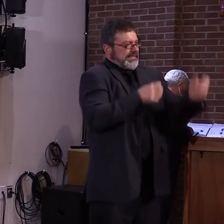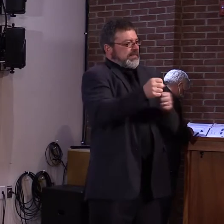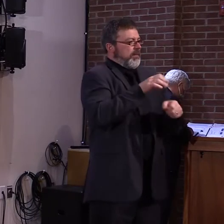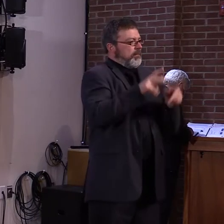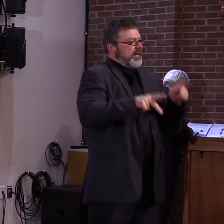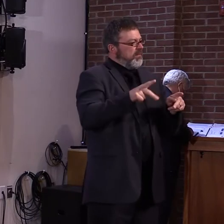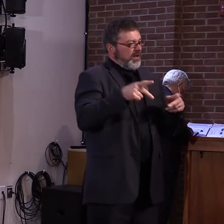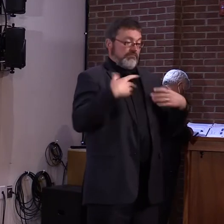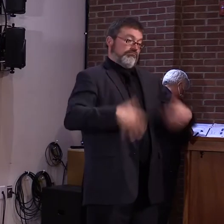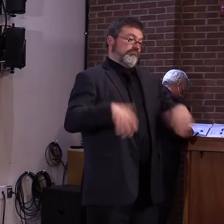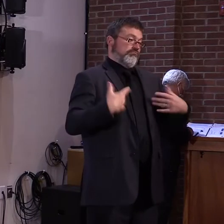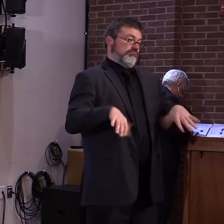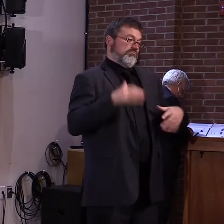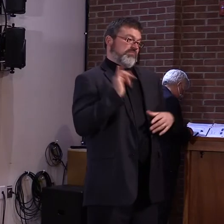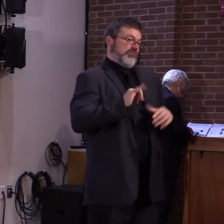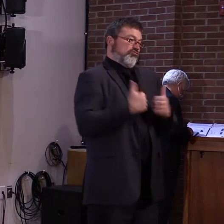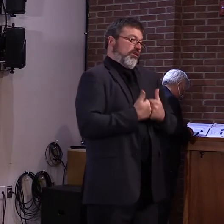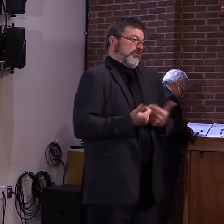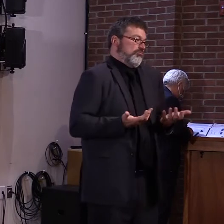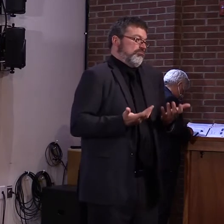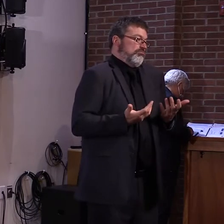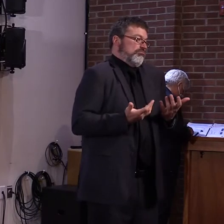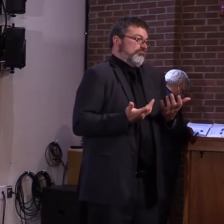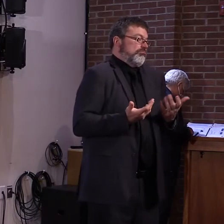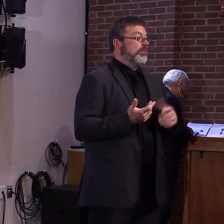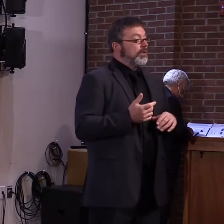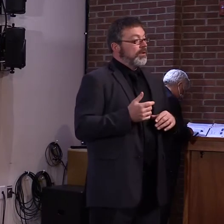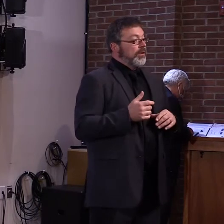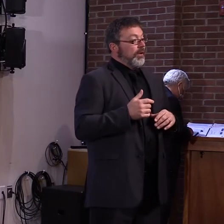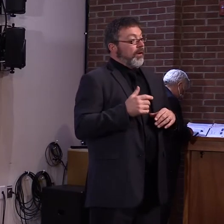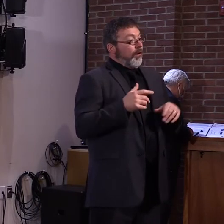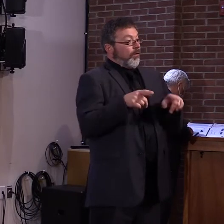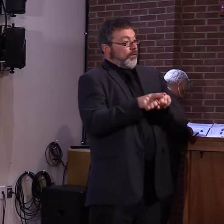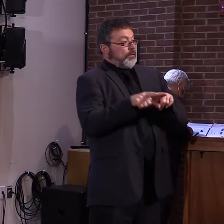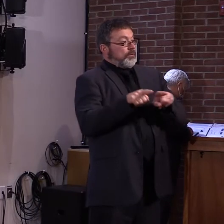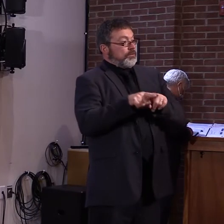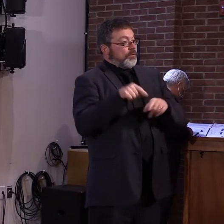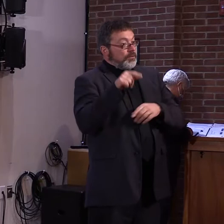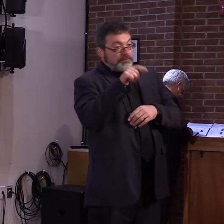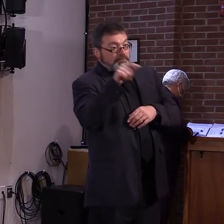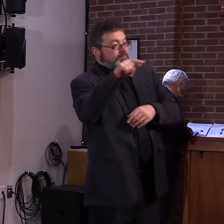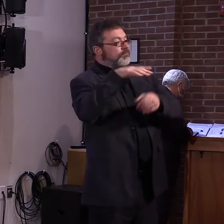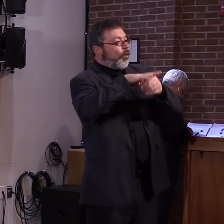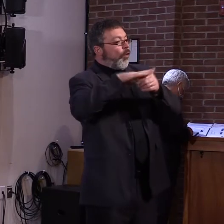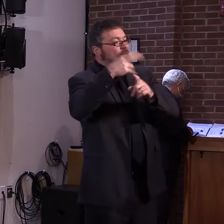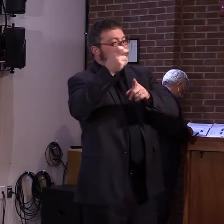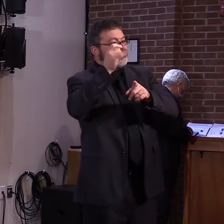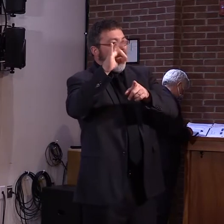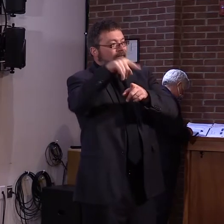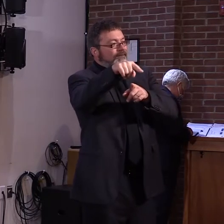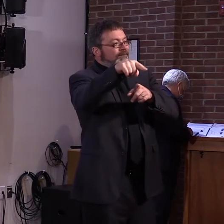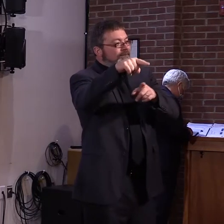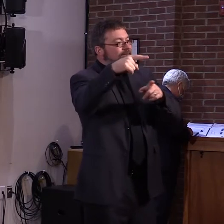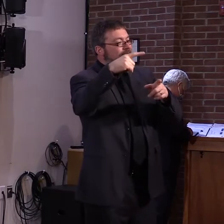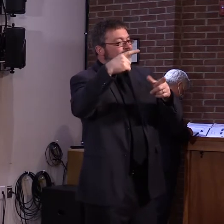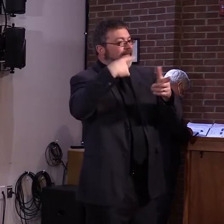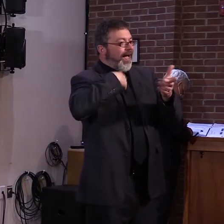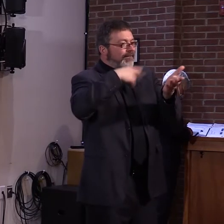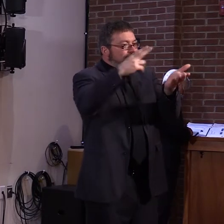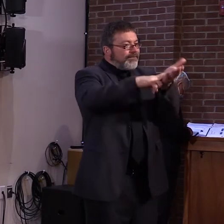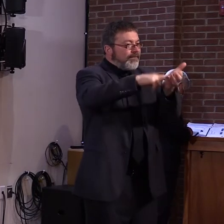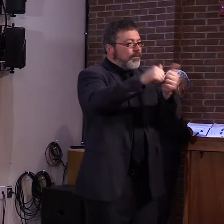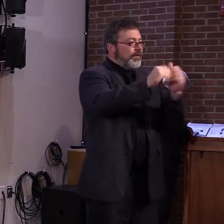relationships with the sheriffs and so forth. And I believe I understood that maybe Richford